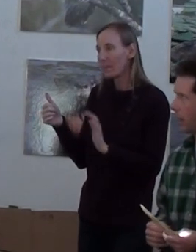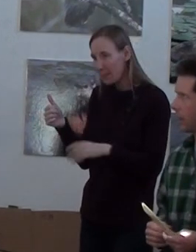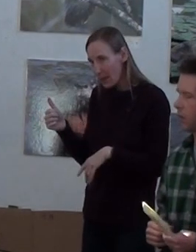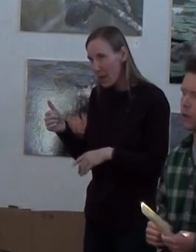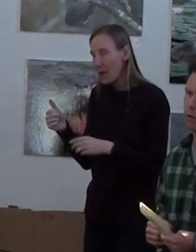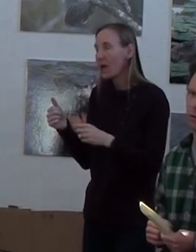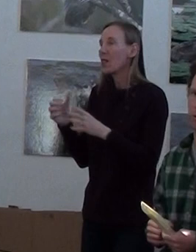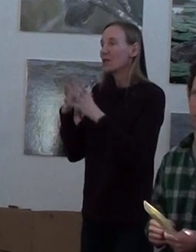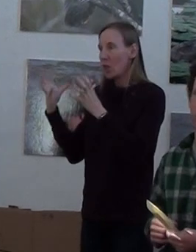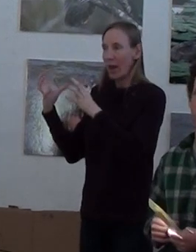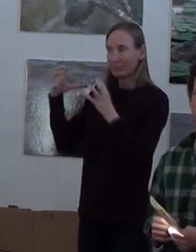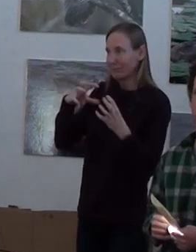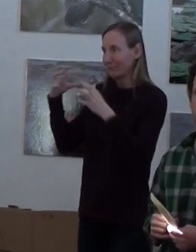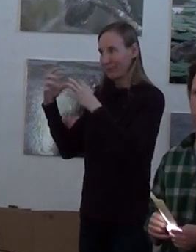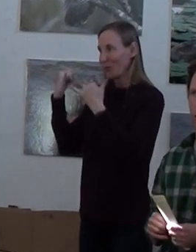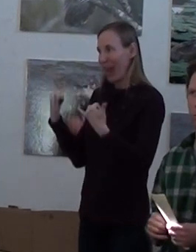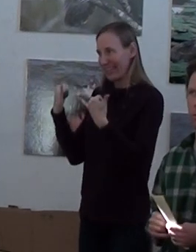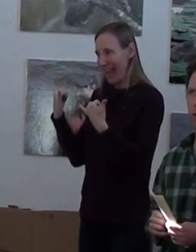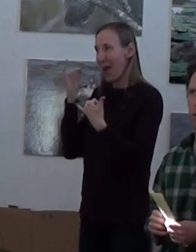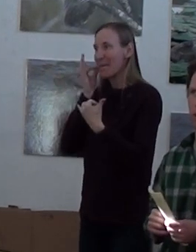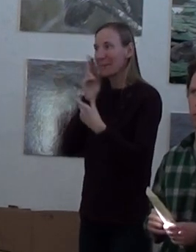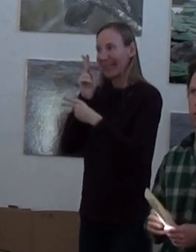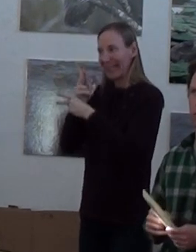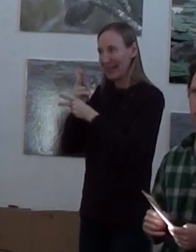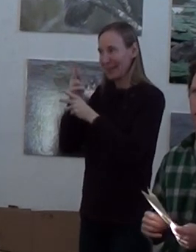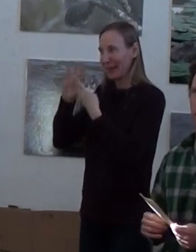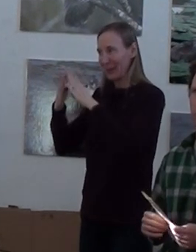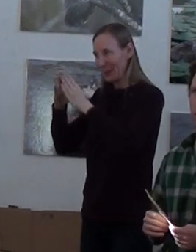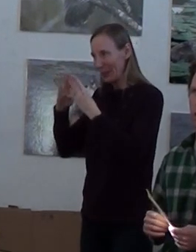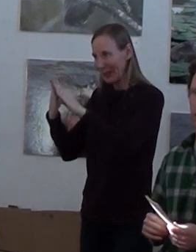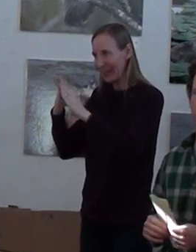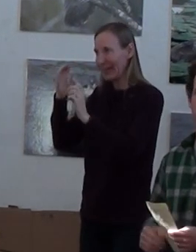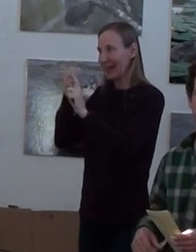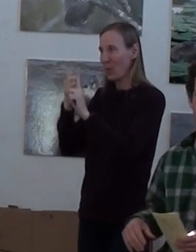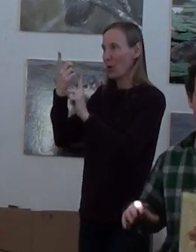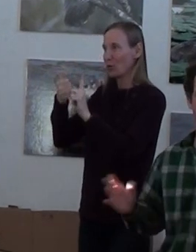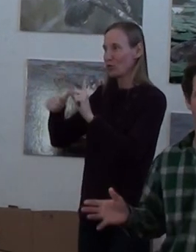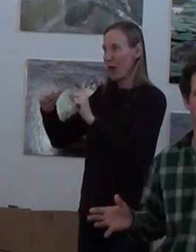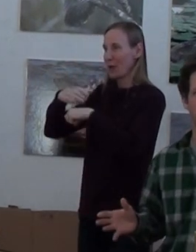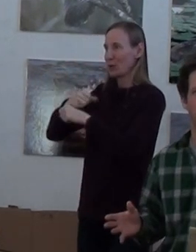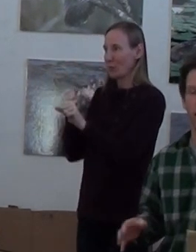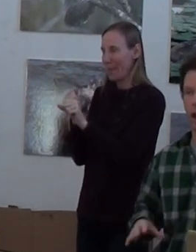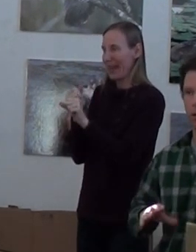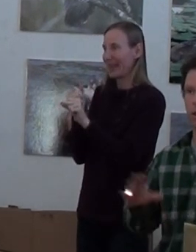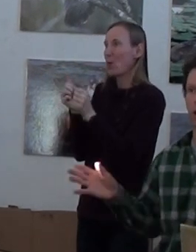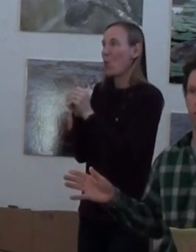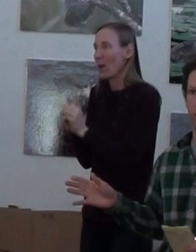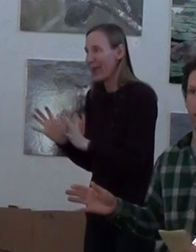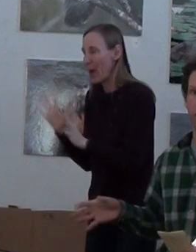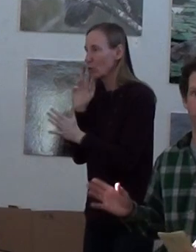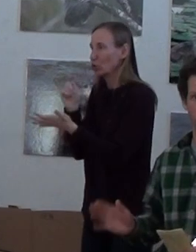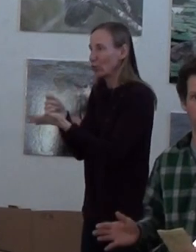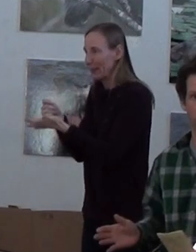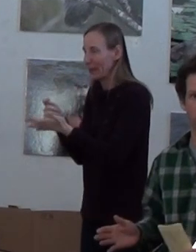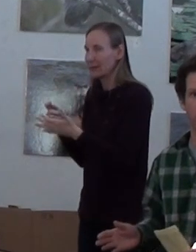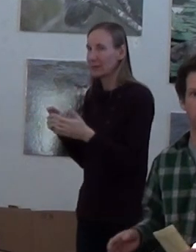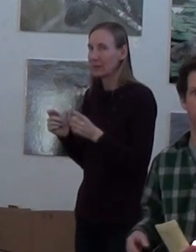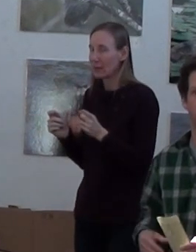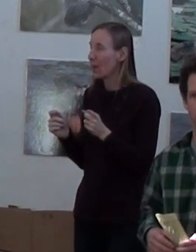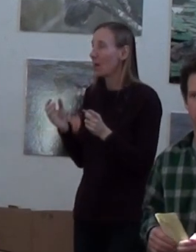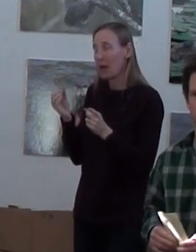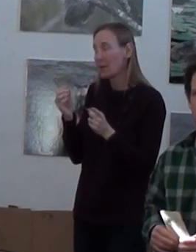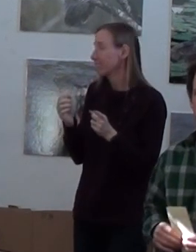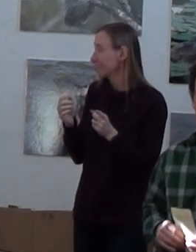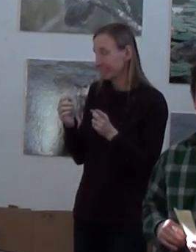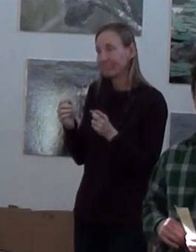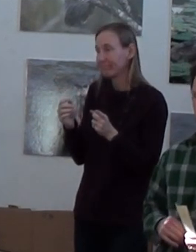there's a lot of flack in the beekeeping community, you know, about, you know, anyone who would try to make an attempt to do this. I can tell. I want to be honest with you guys. Yes, it's possible to keep